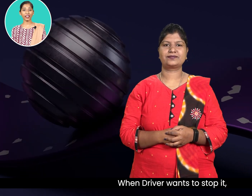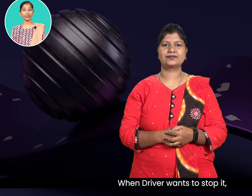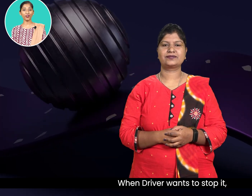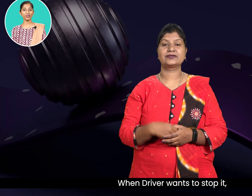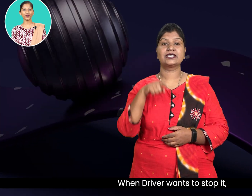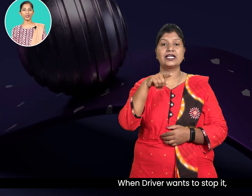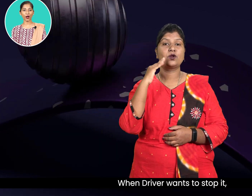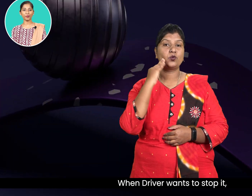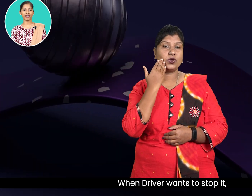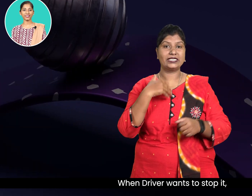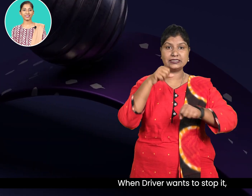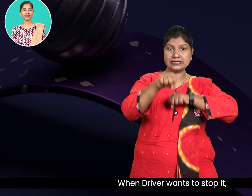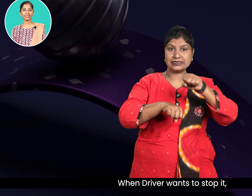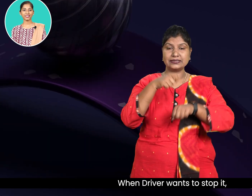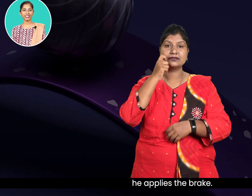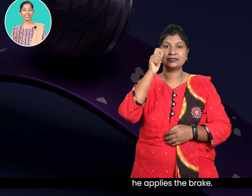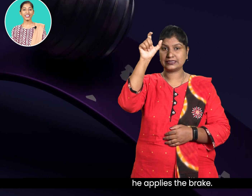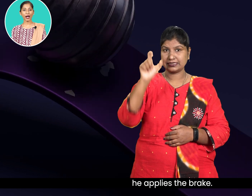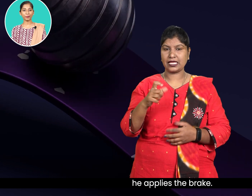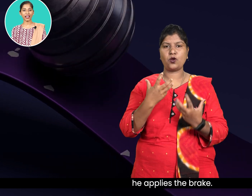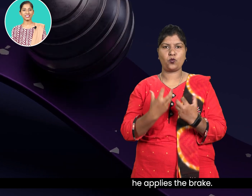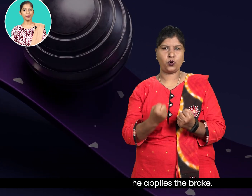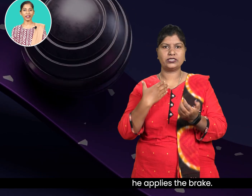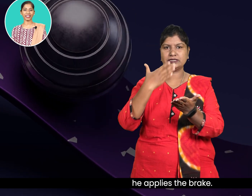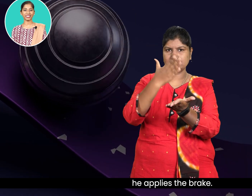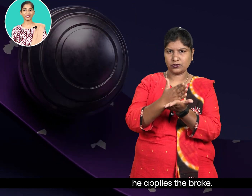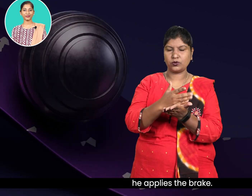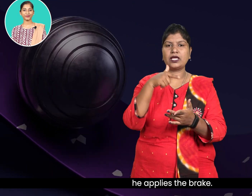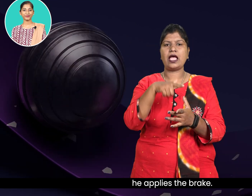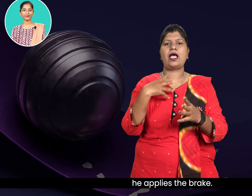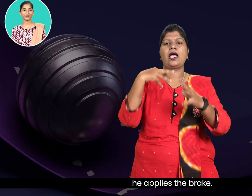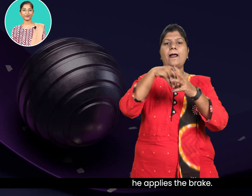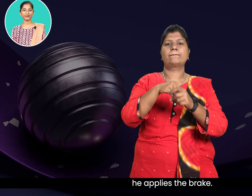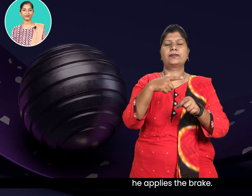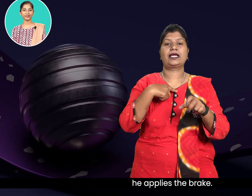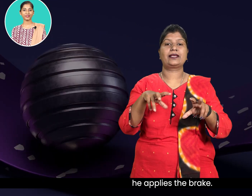When driver wants to stop it, he applies the brake.